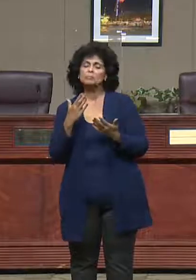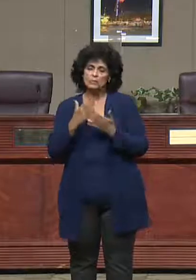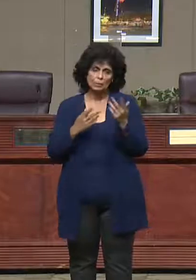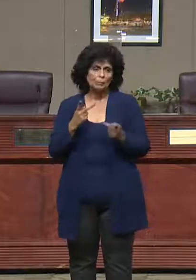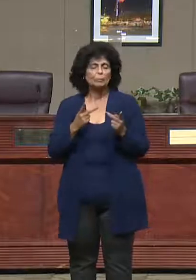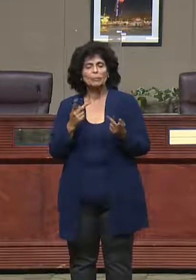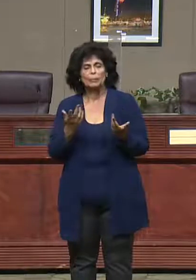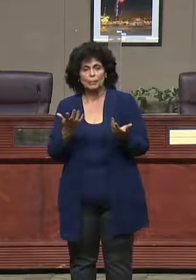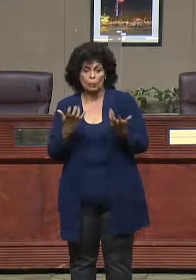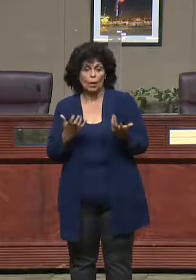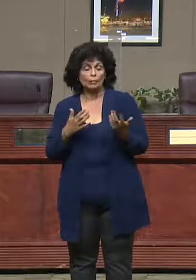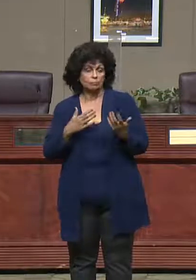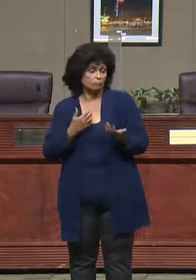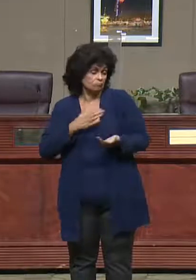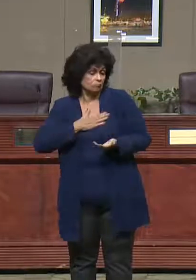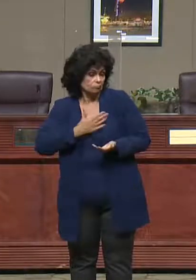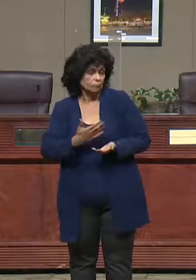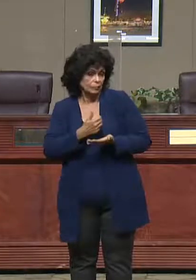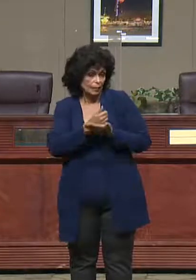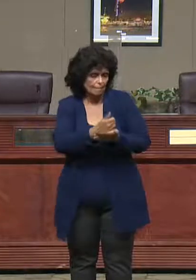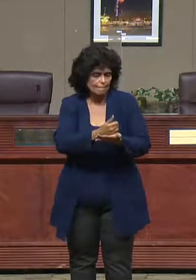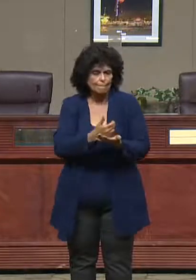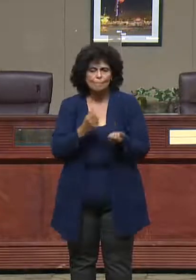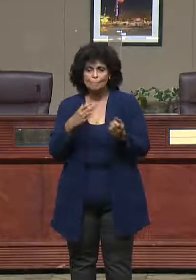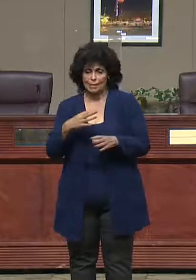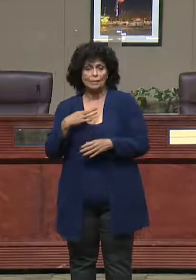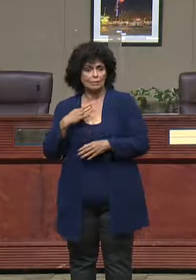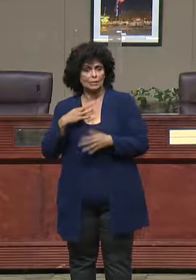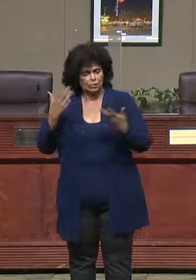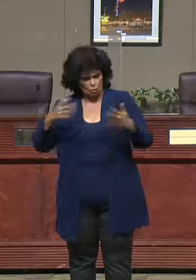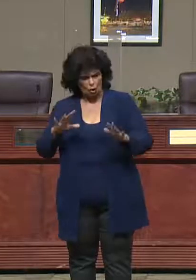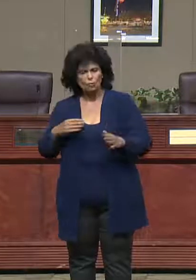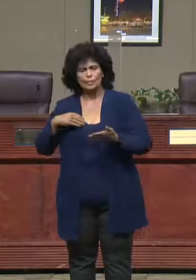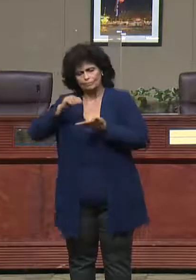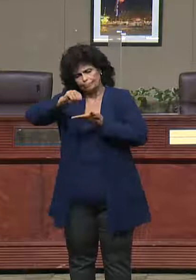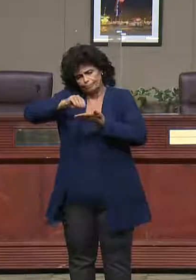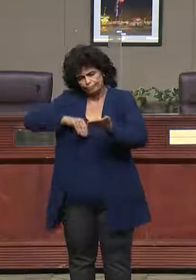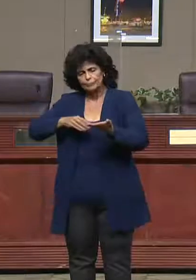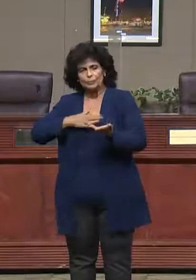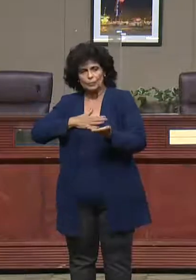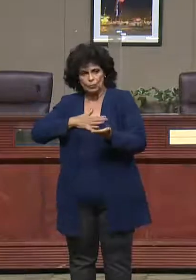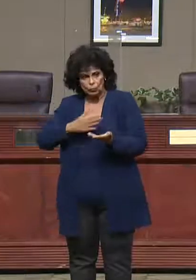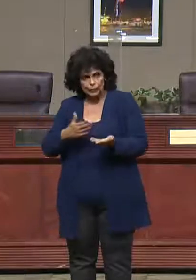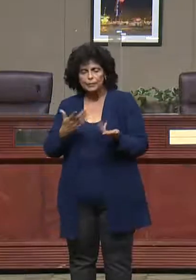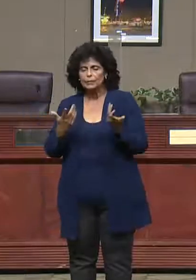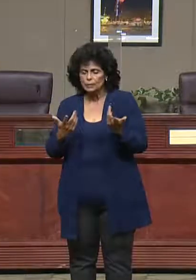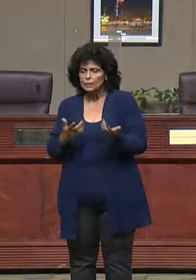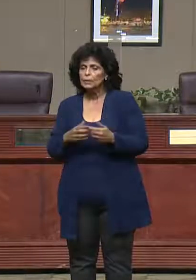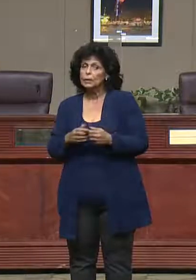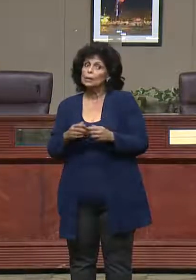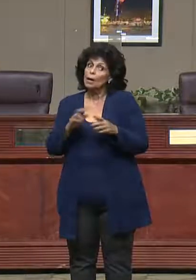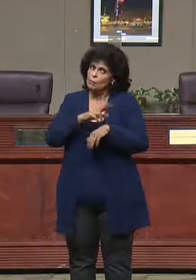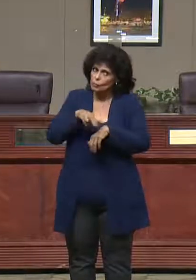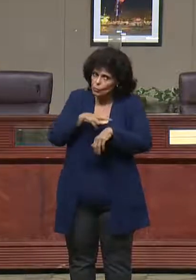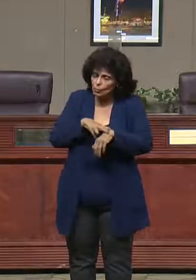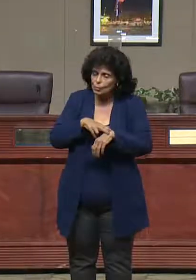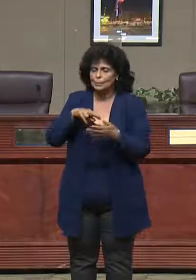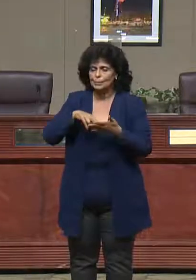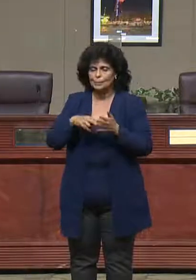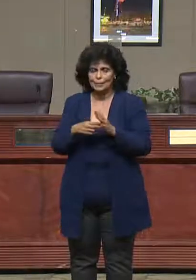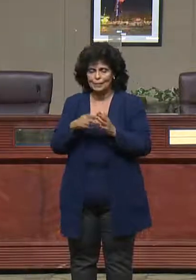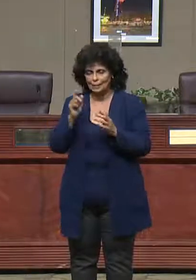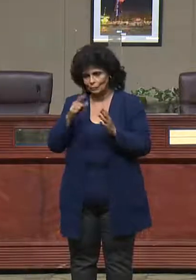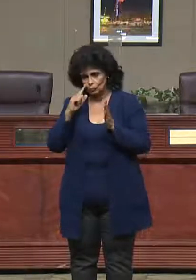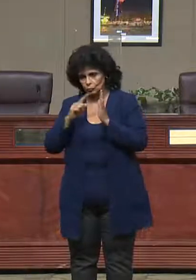A lot of volunteer has applied to be accepted. Of course, they have to go through